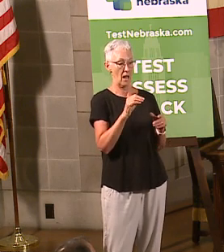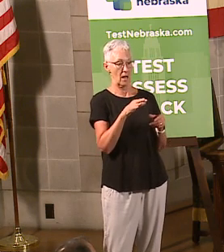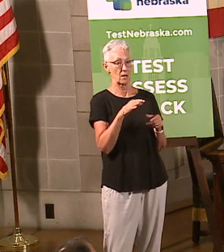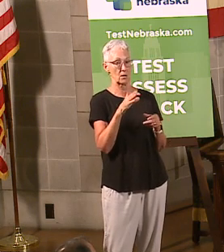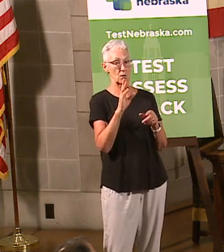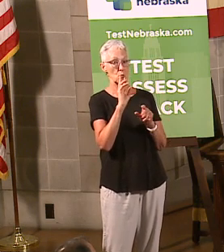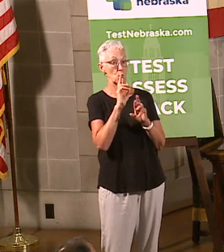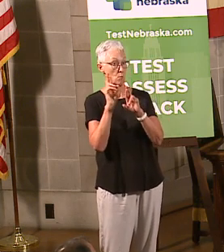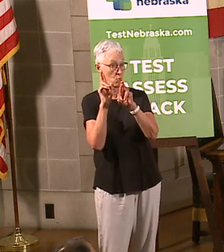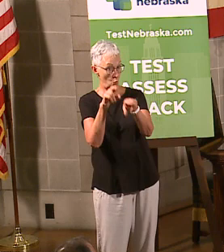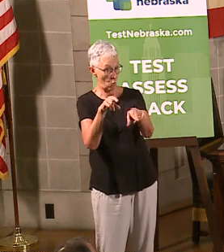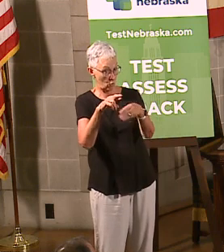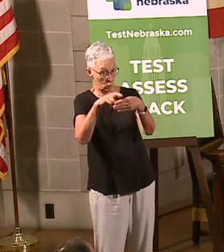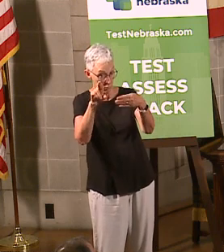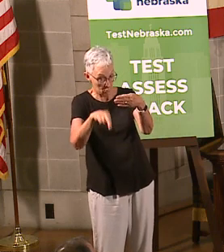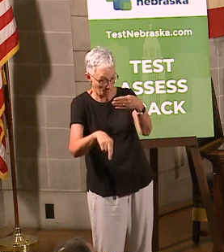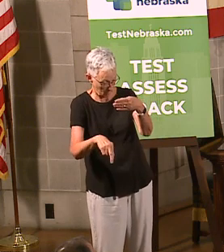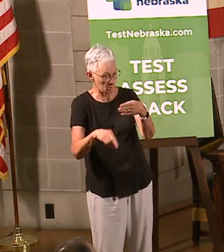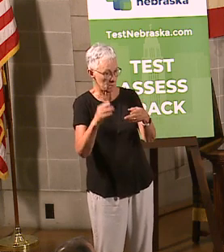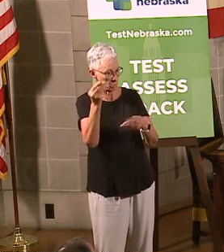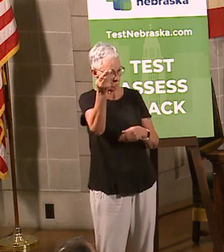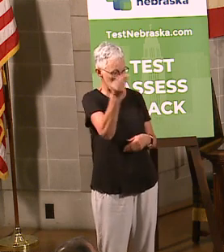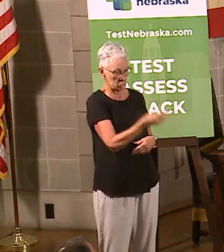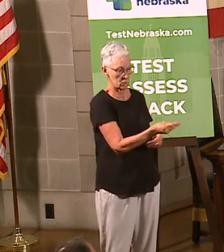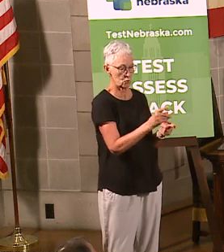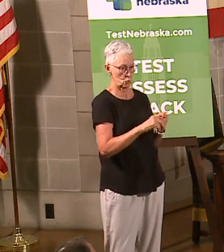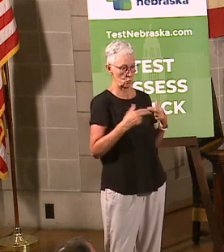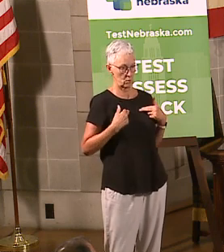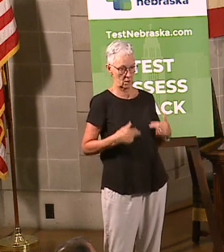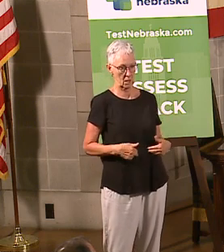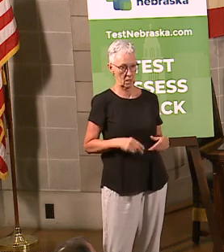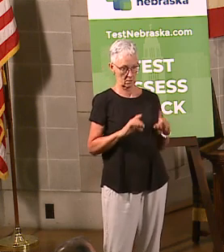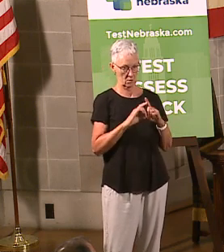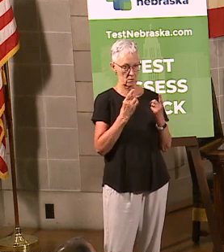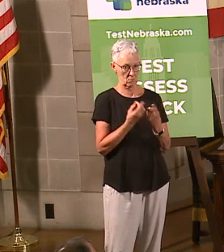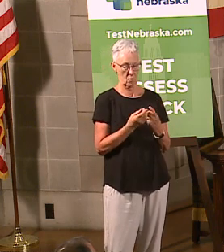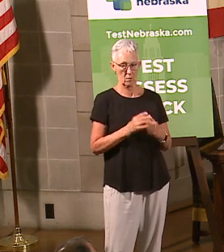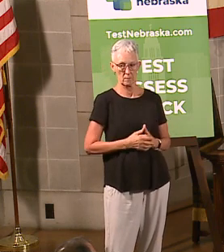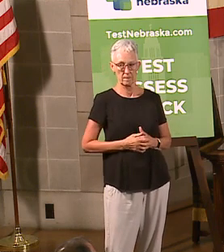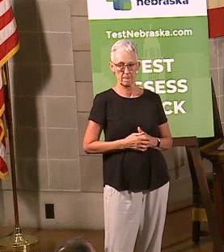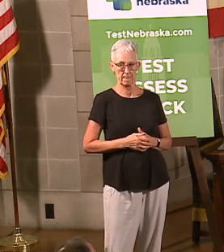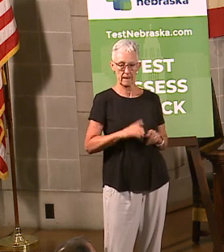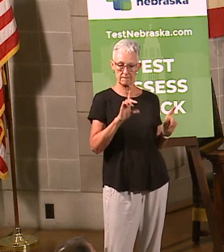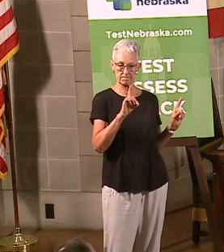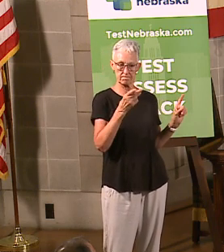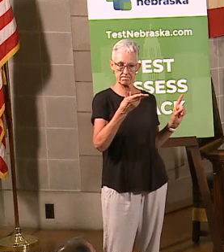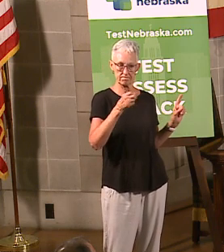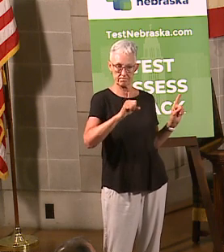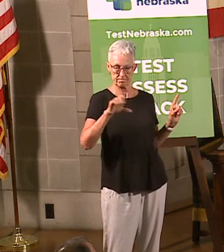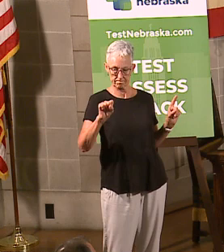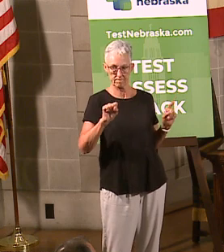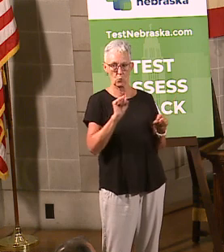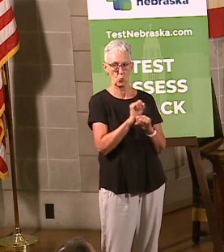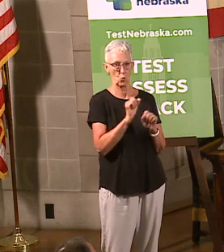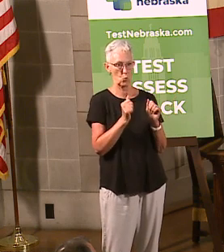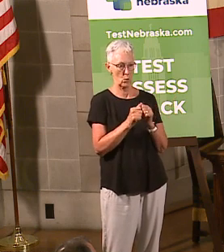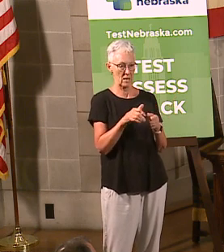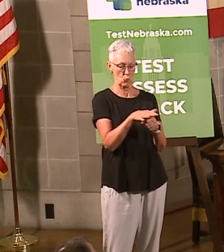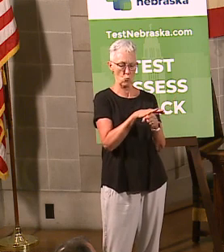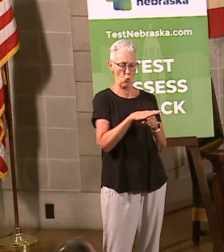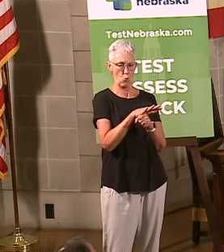test reports. So DHHS has really worked with our partner associations, the local health departments, to